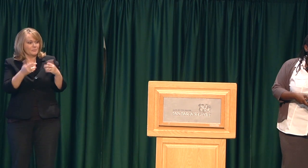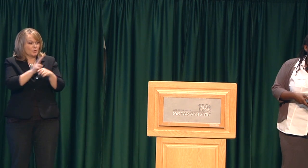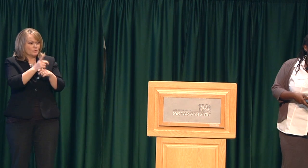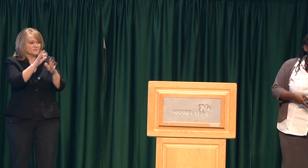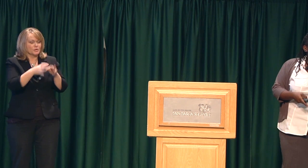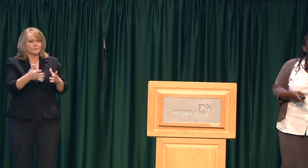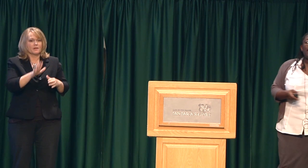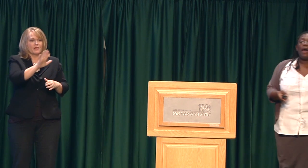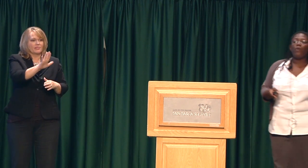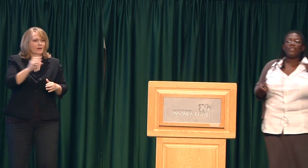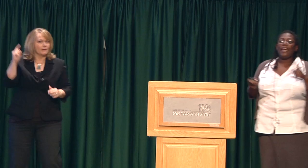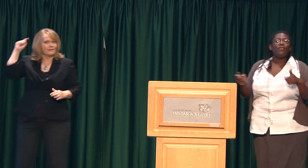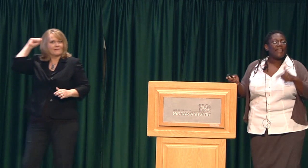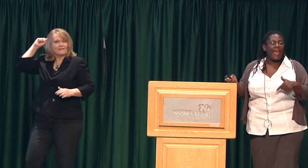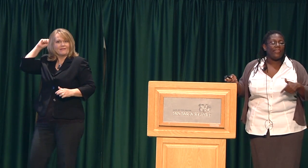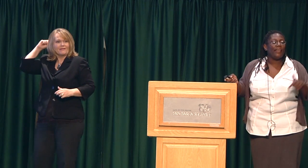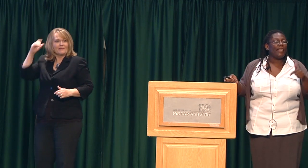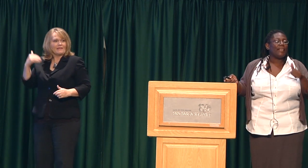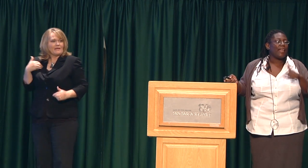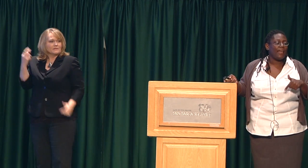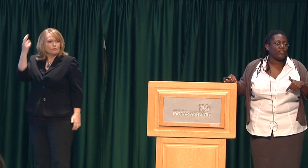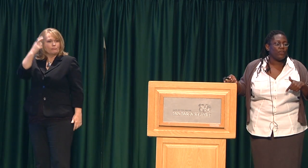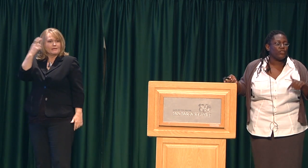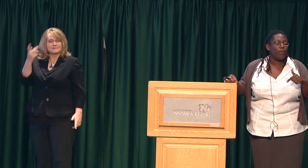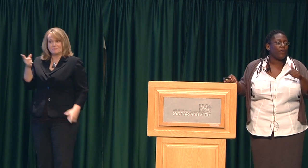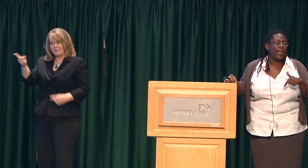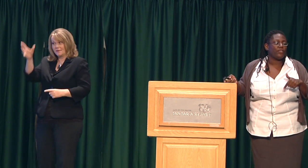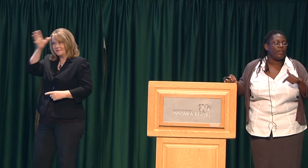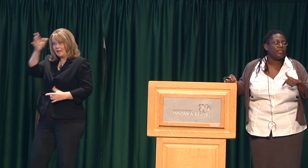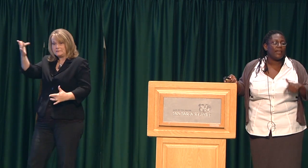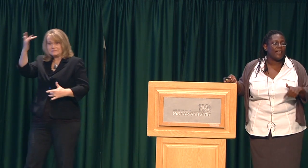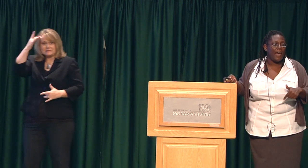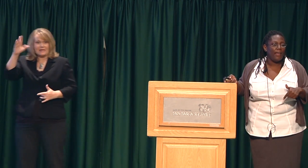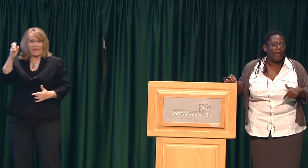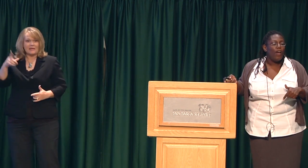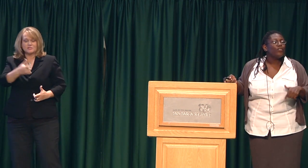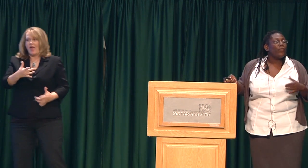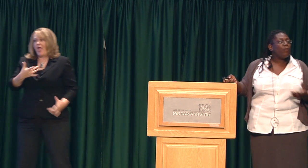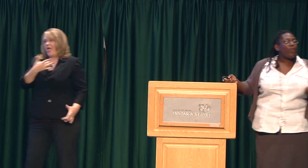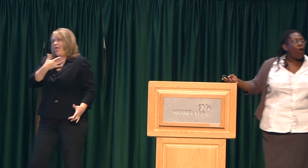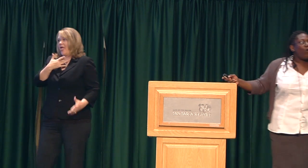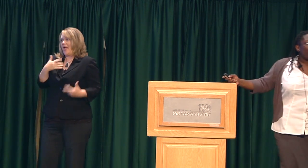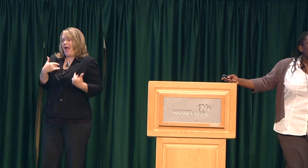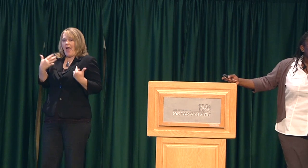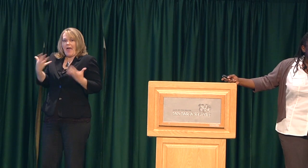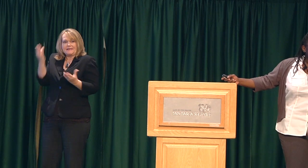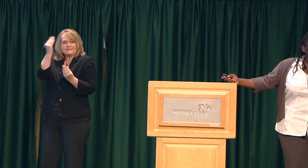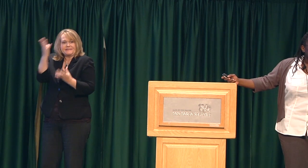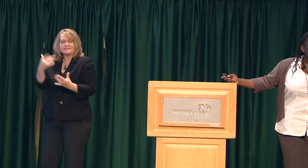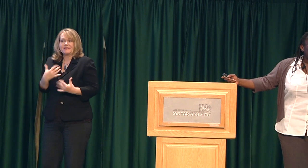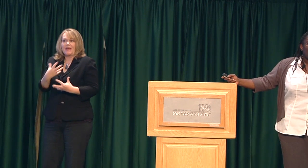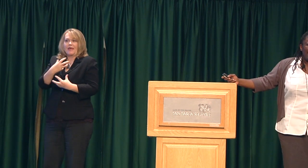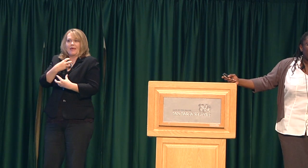agenda. They might not want to tell dad that he has cancer, terminal cancer, and he's going to die. So they withhold that